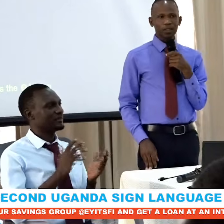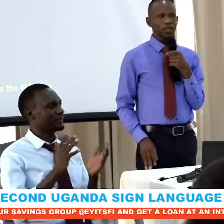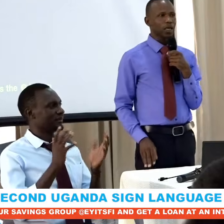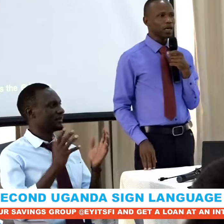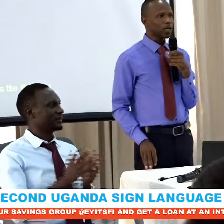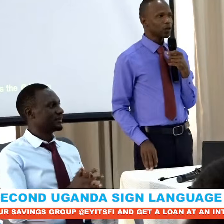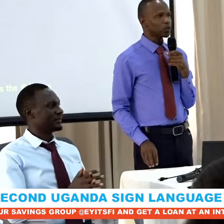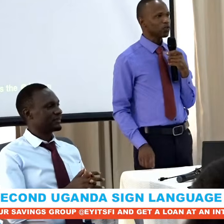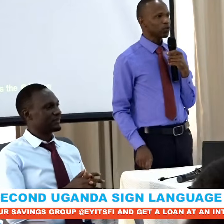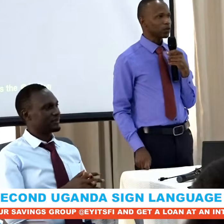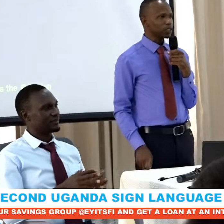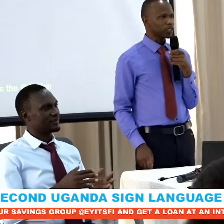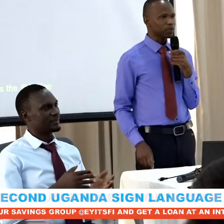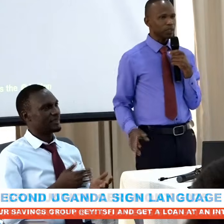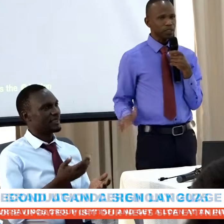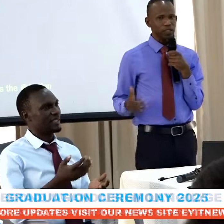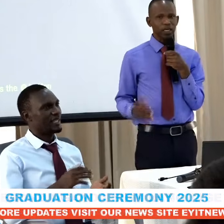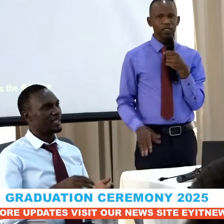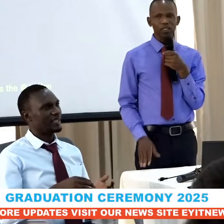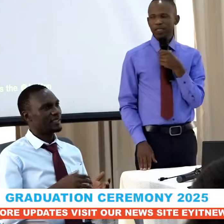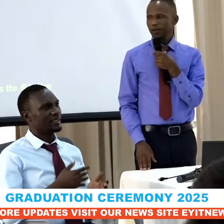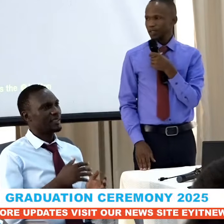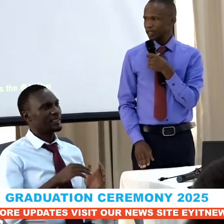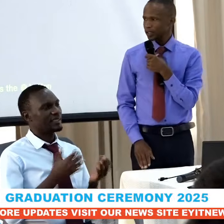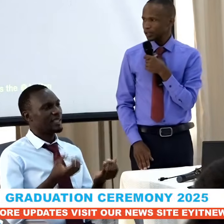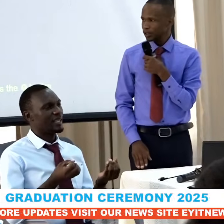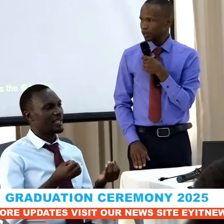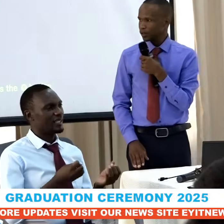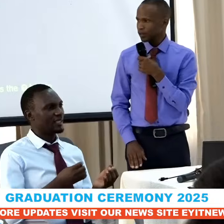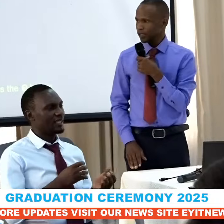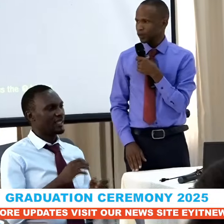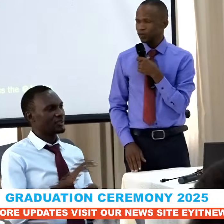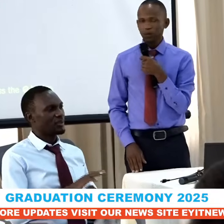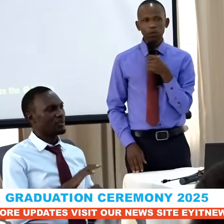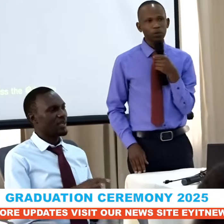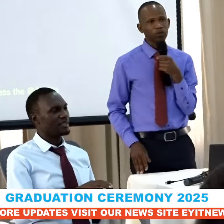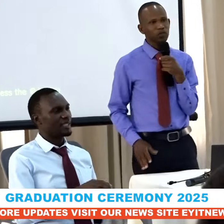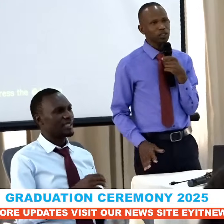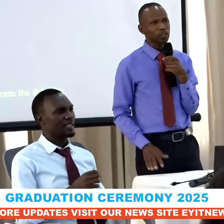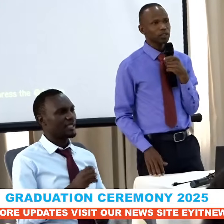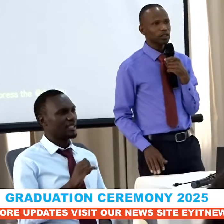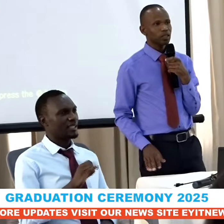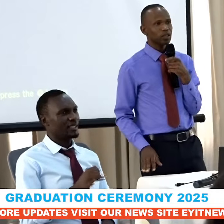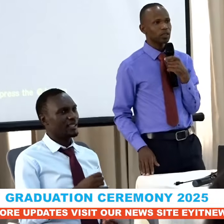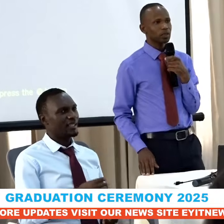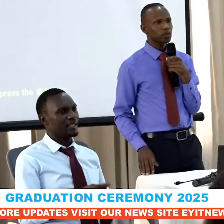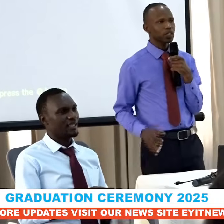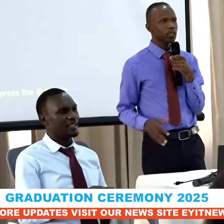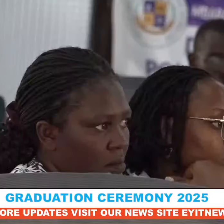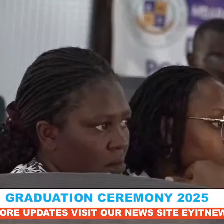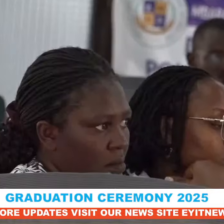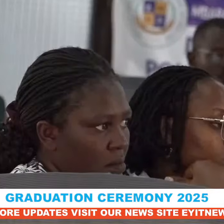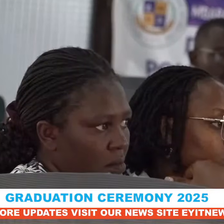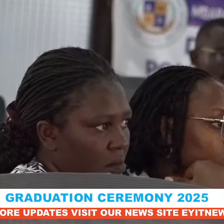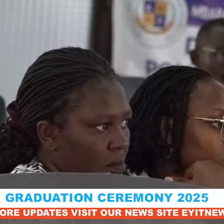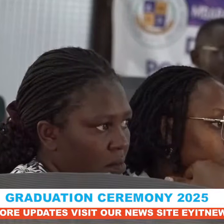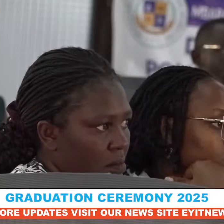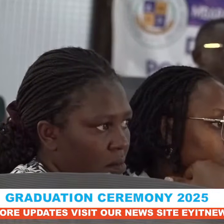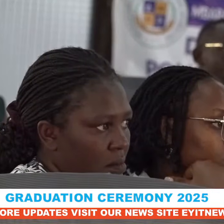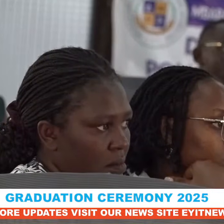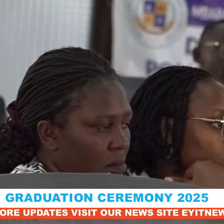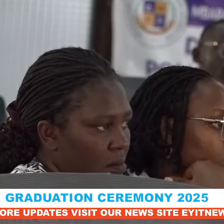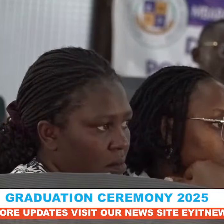Yeah, she had a lot of content, but she can share with us the soft copy of it. Then we shall be able to